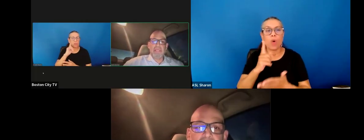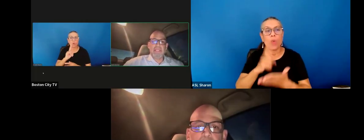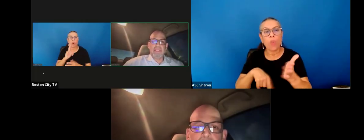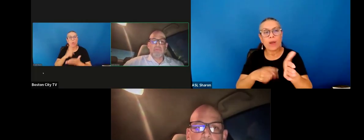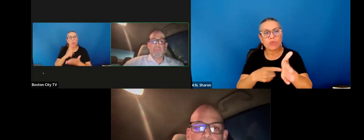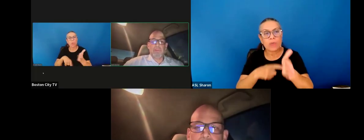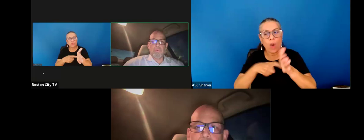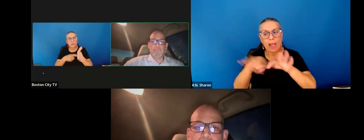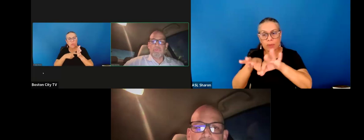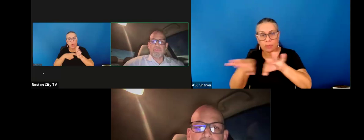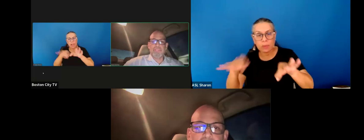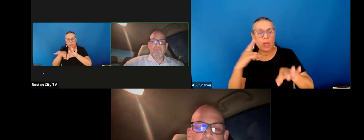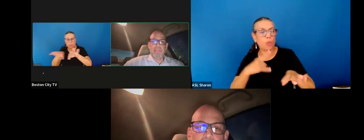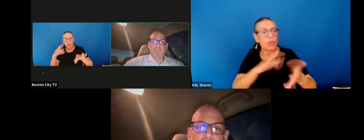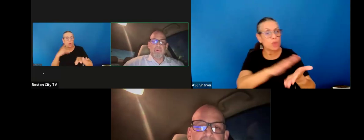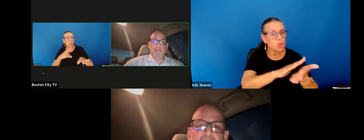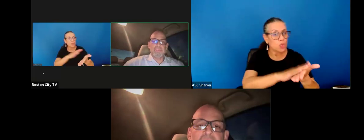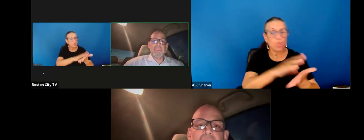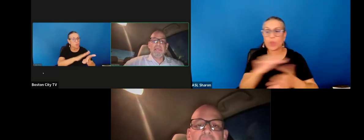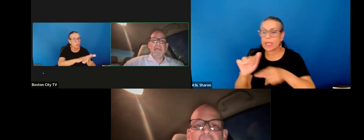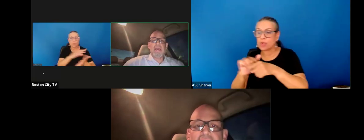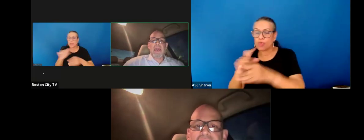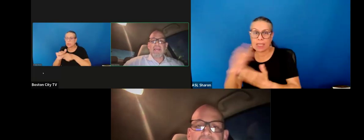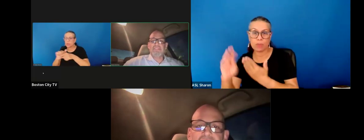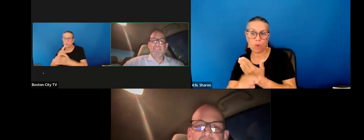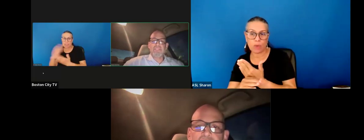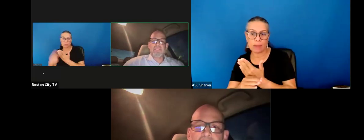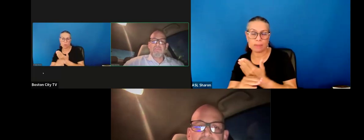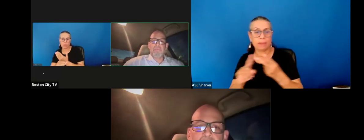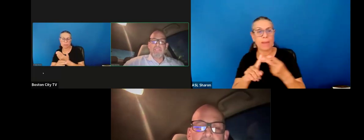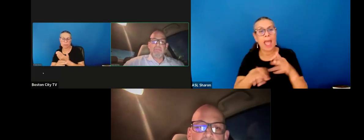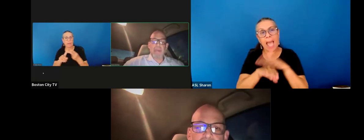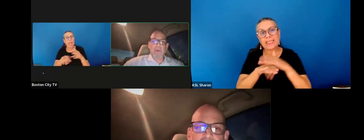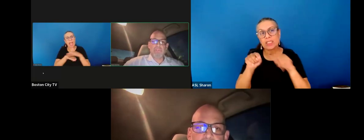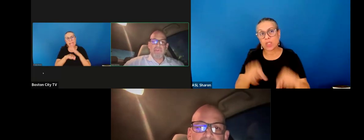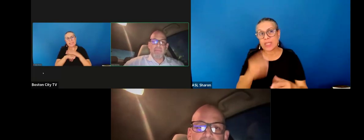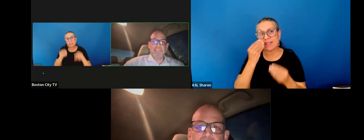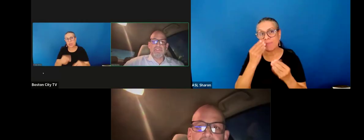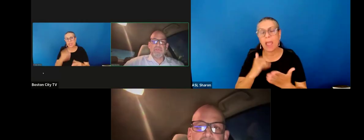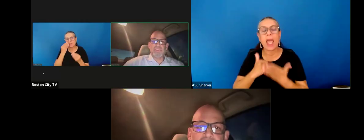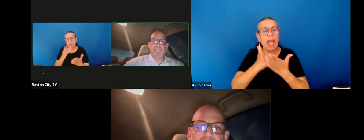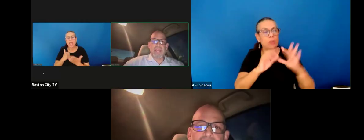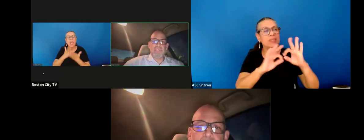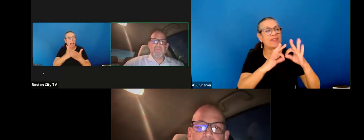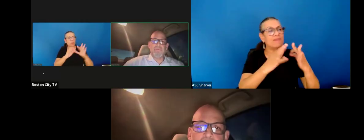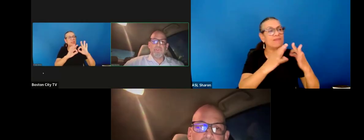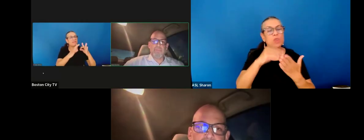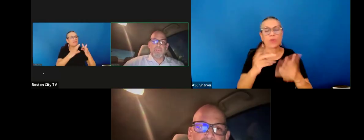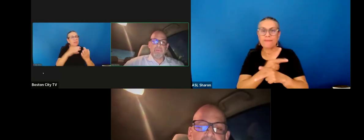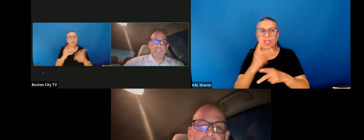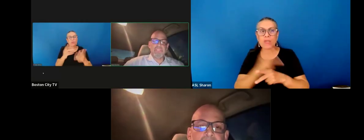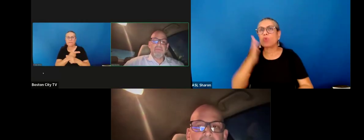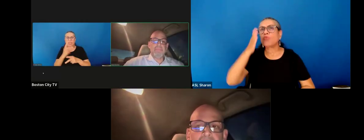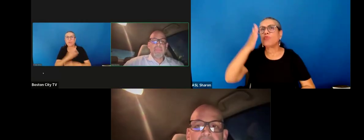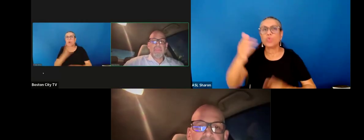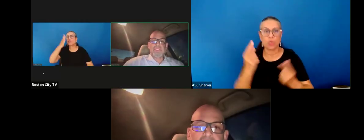required and connected with local schools and training programs. Access to this information empowers families and students to navigate future